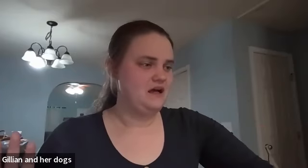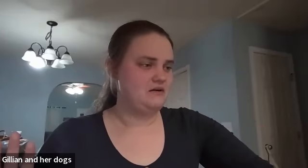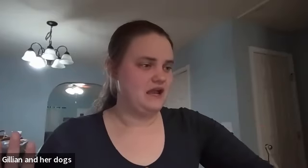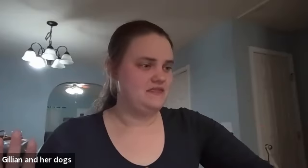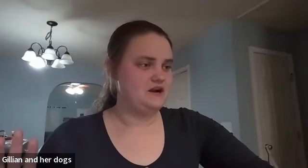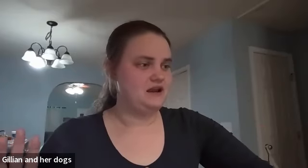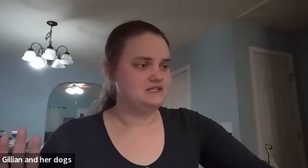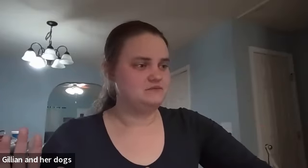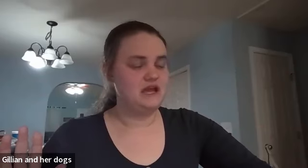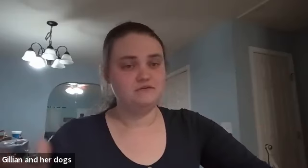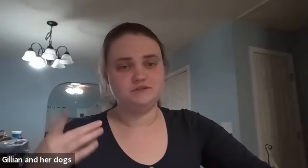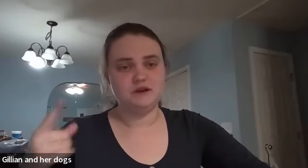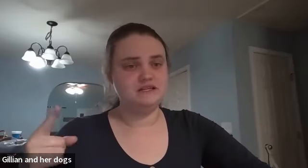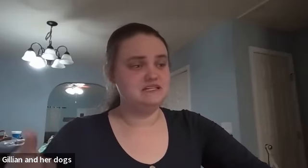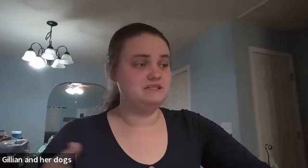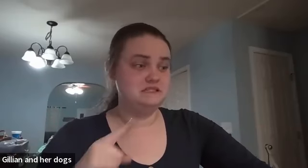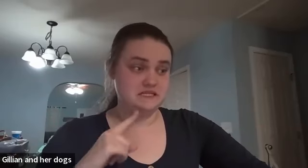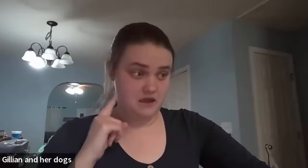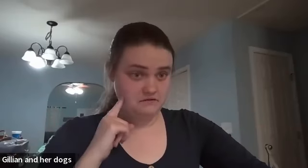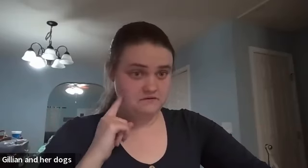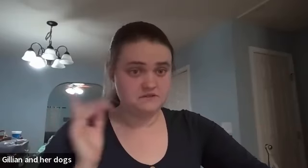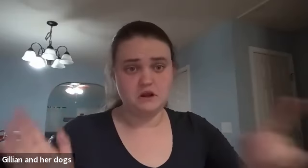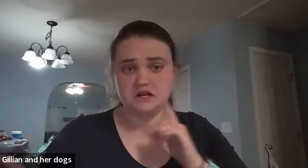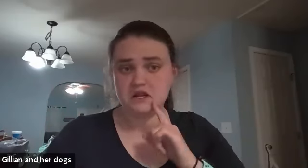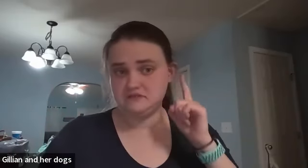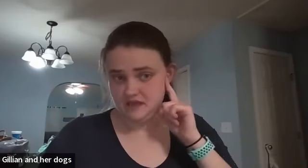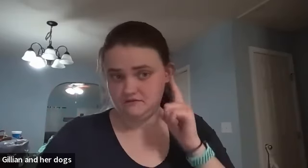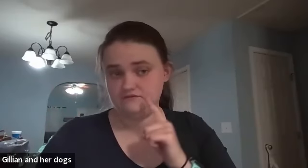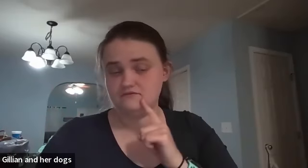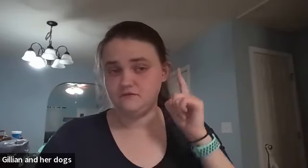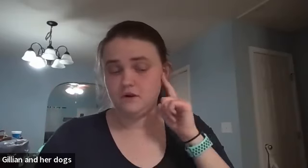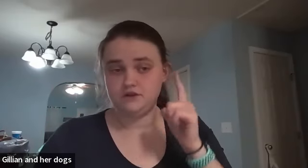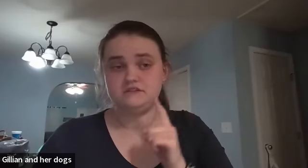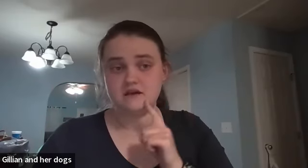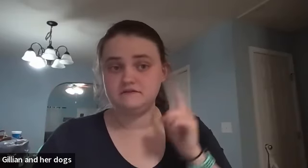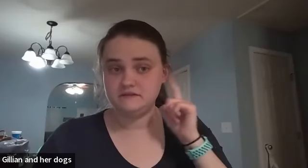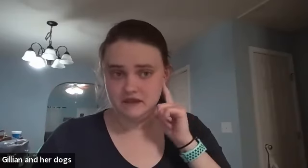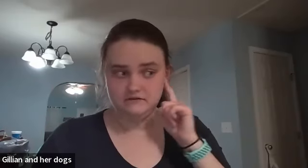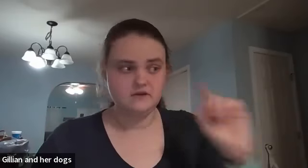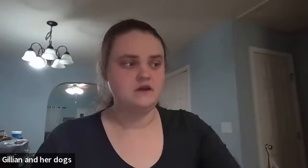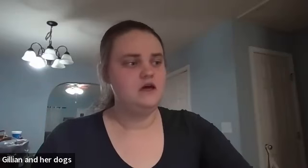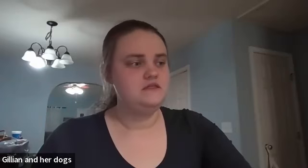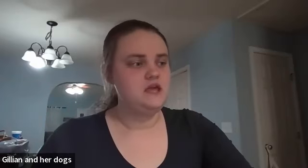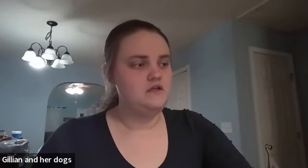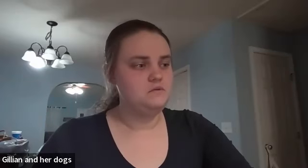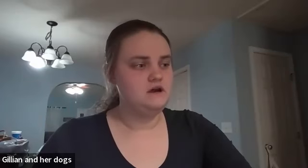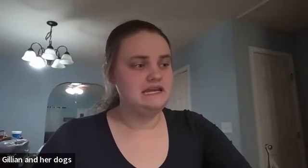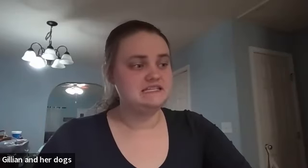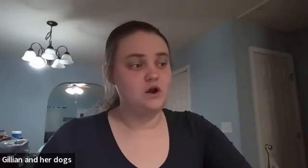all right. Then our next one we have, which we already did, was deaf. So we already know deaf from are you deaf? Deaf. The other one is